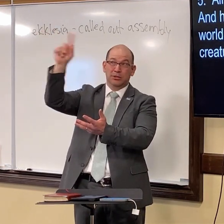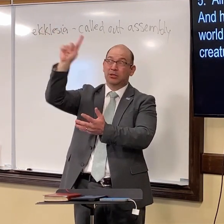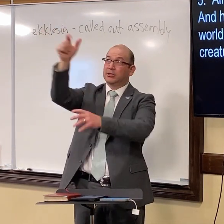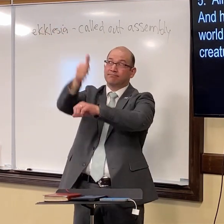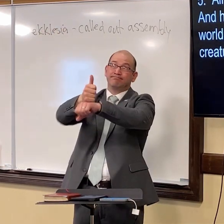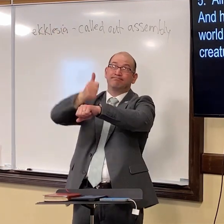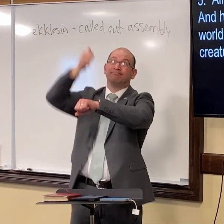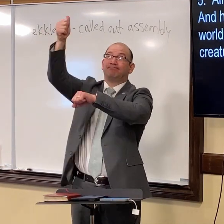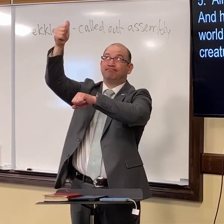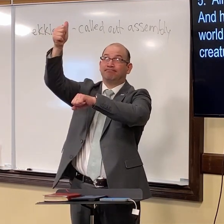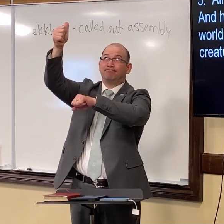obeying?